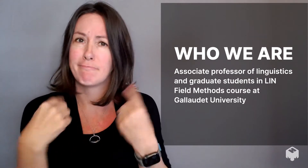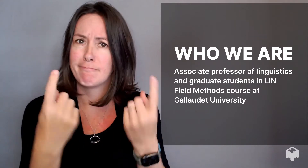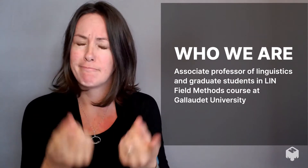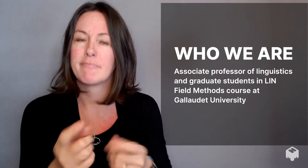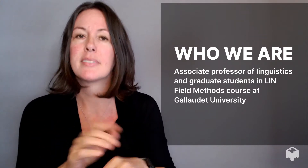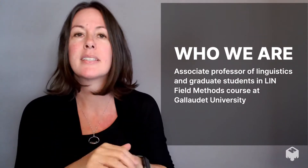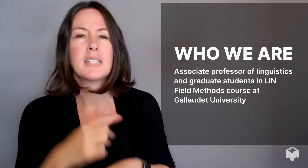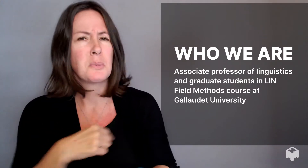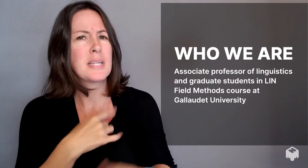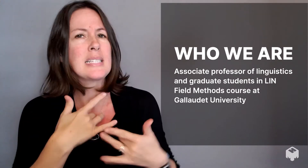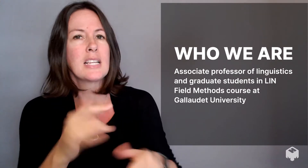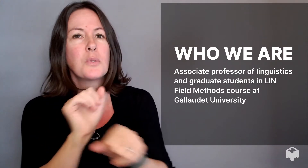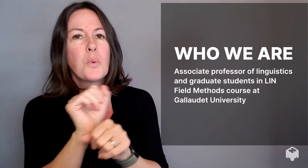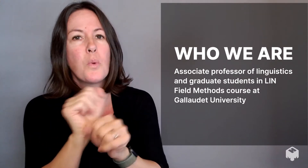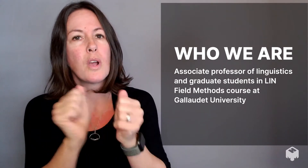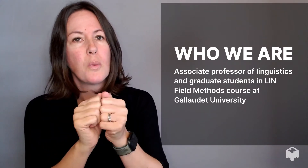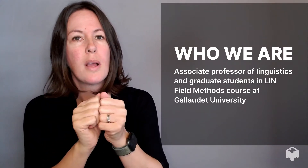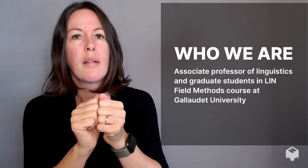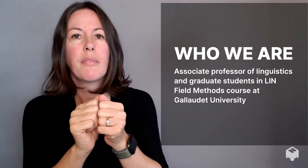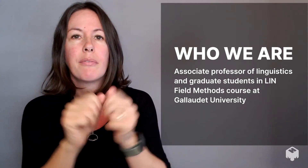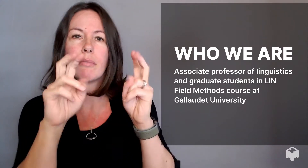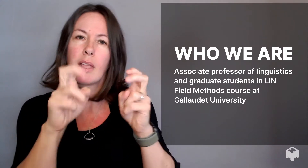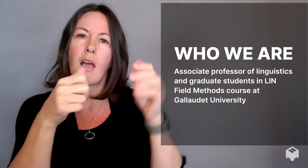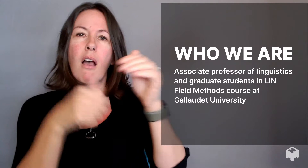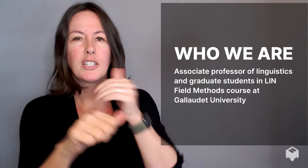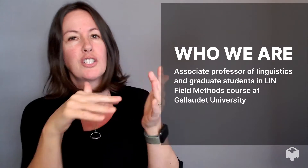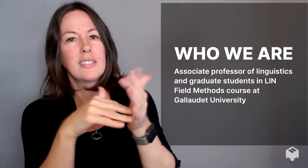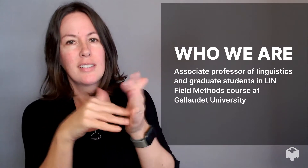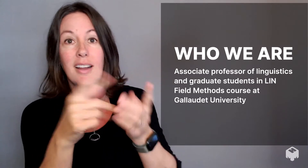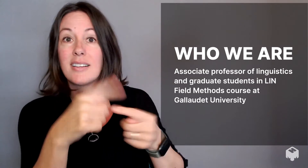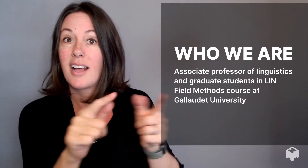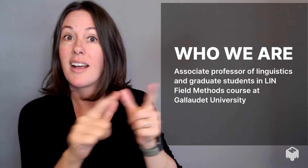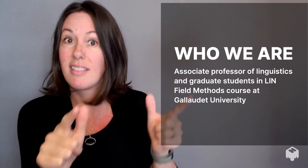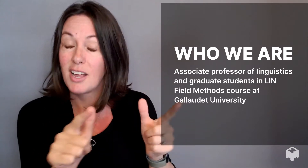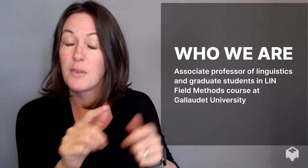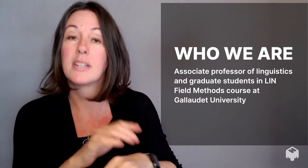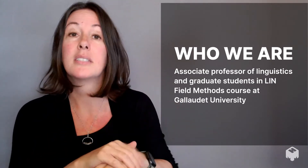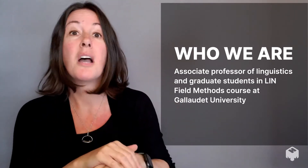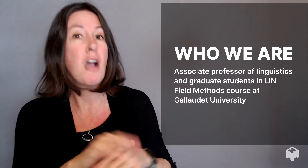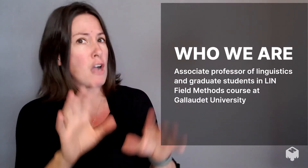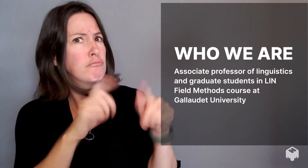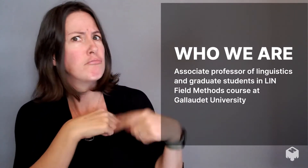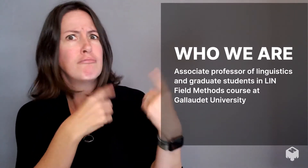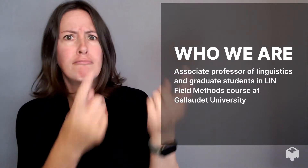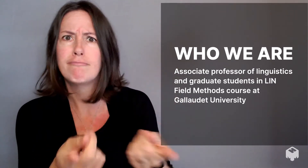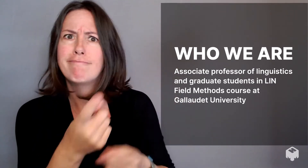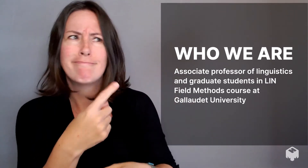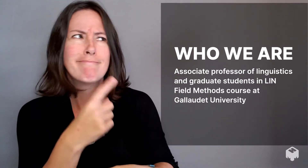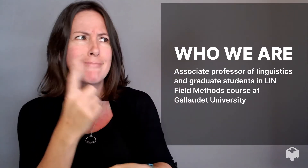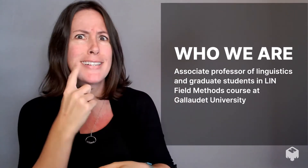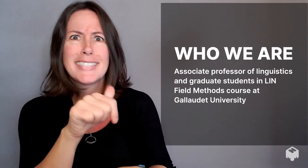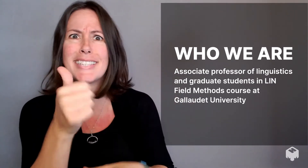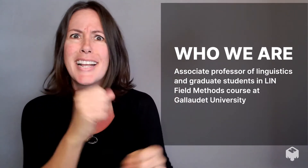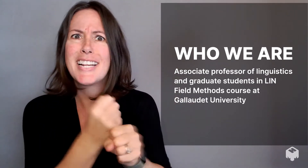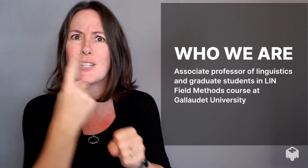So typically we will work with understudied sign languages. And we've been doing that, it's been 10 years for